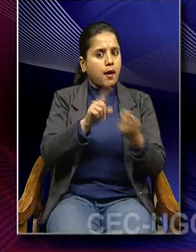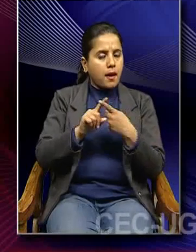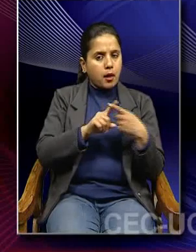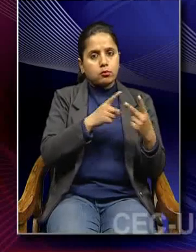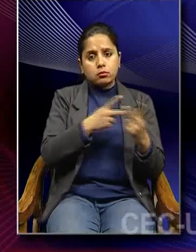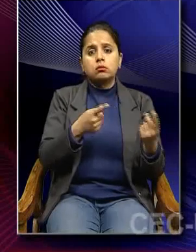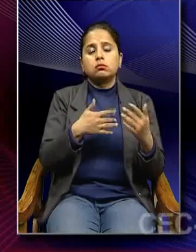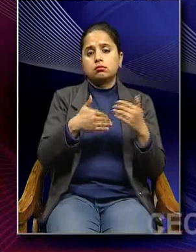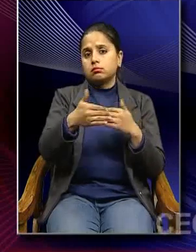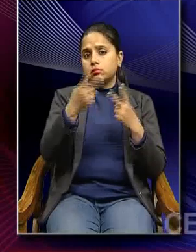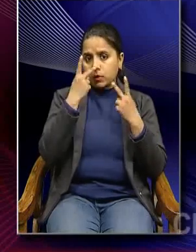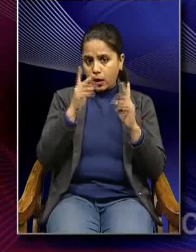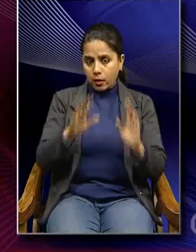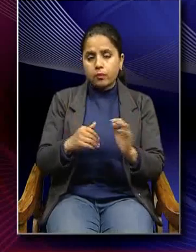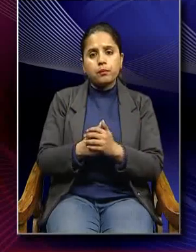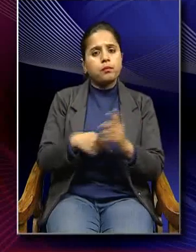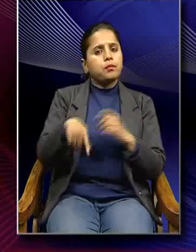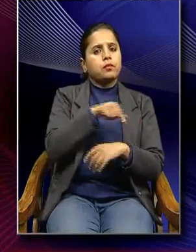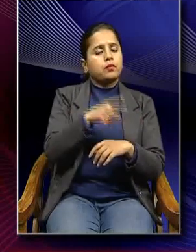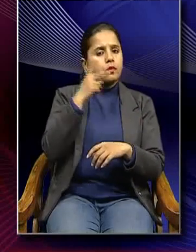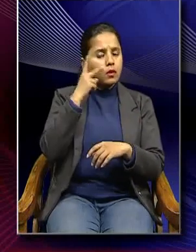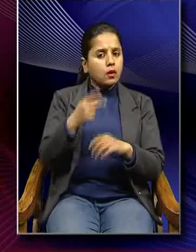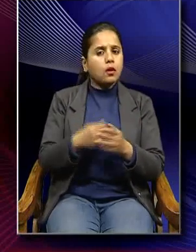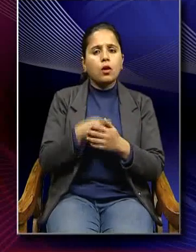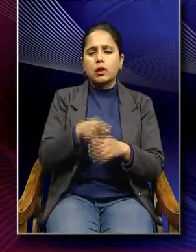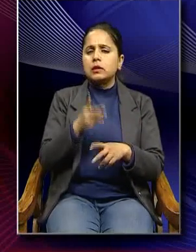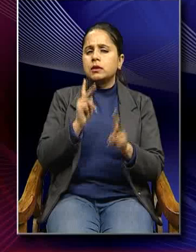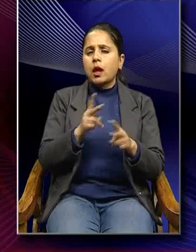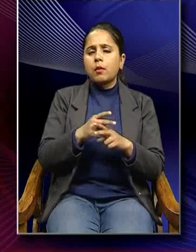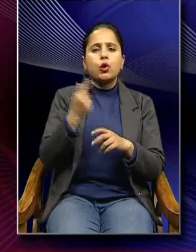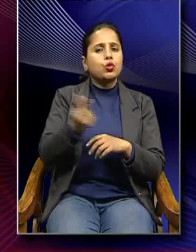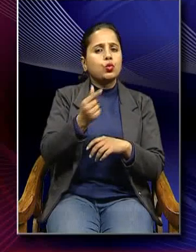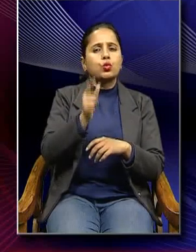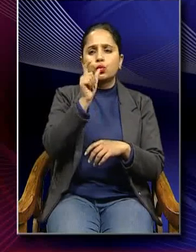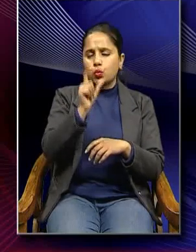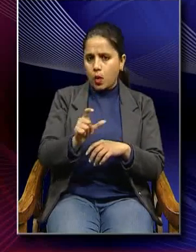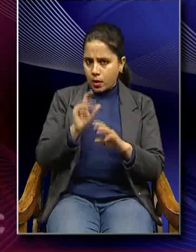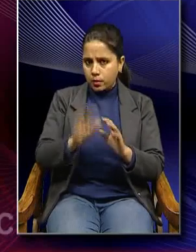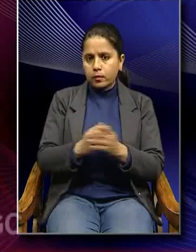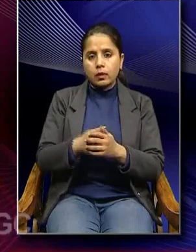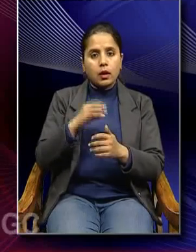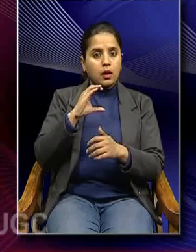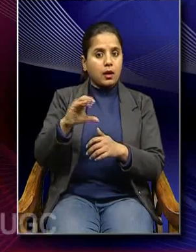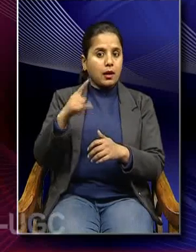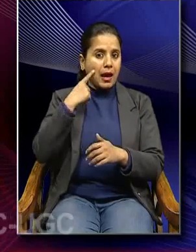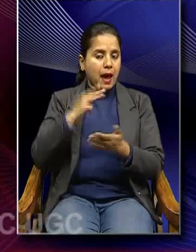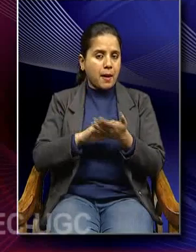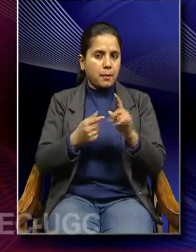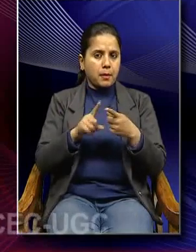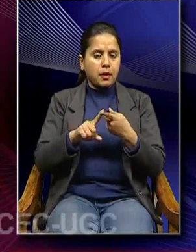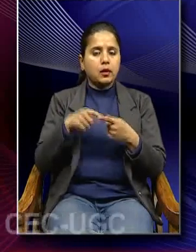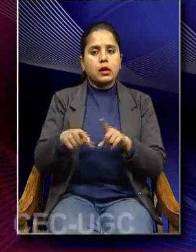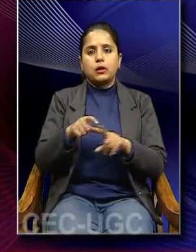events. This is a very common term being used these days, climate